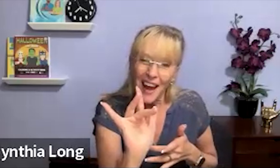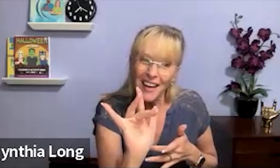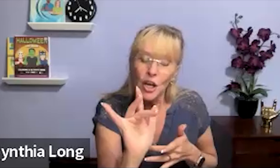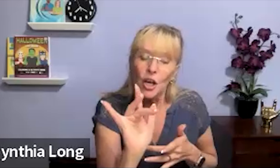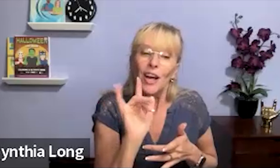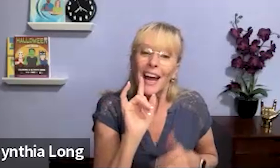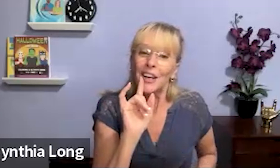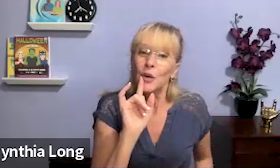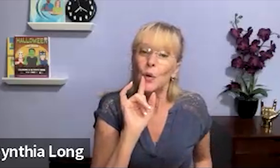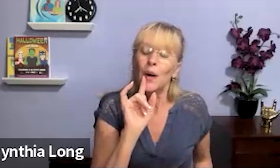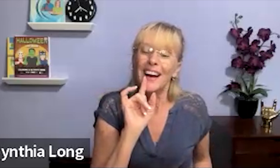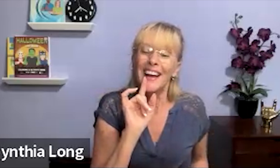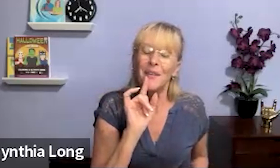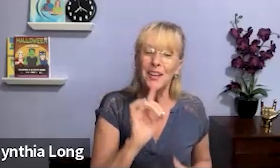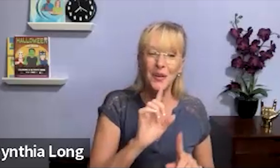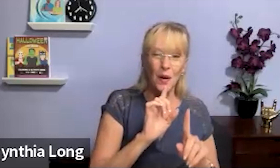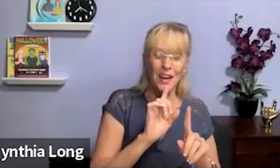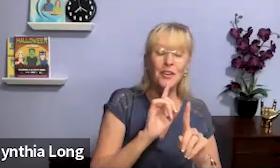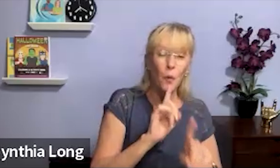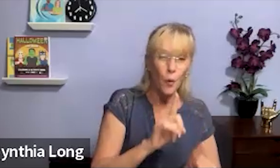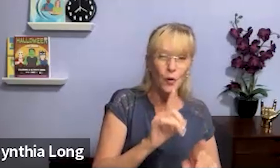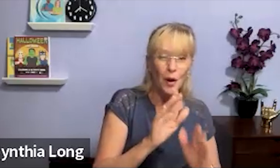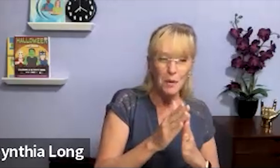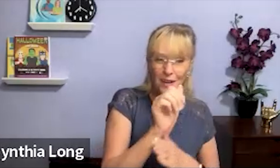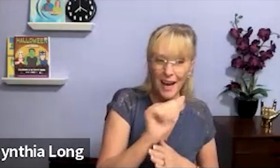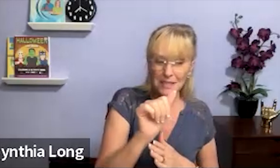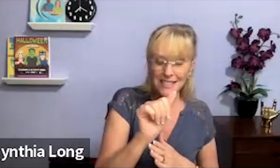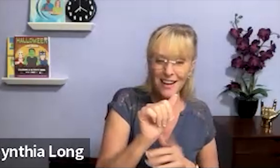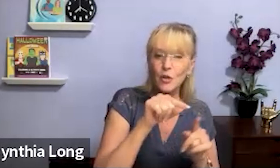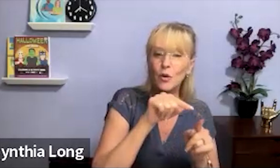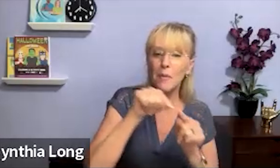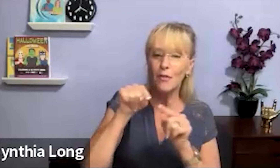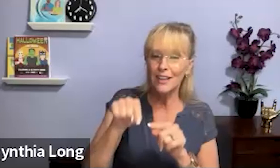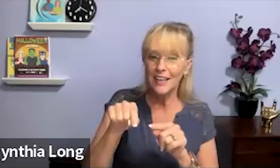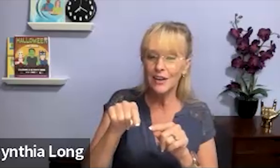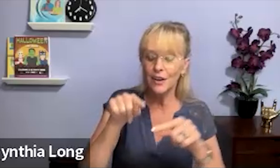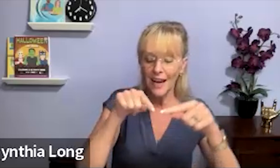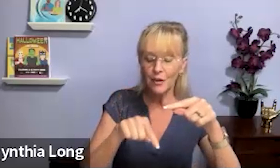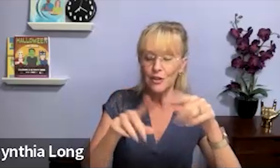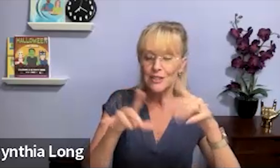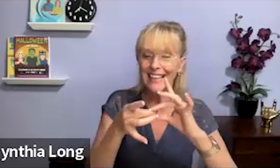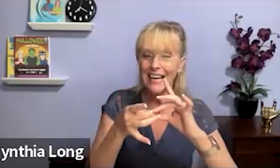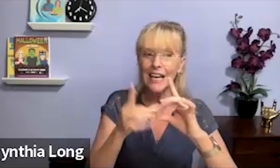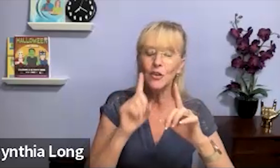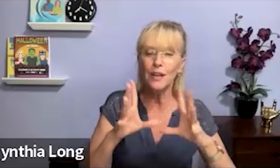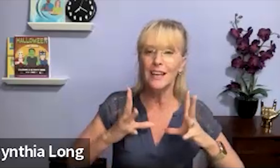that, and if you order a book on Amazon, you come over here and there's a link, and you'll get